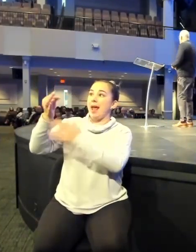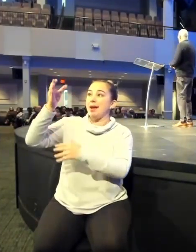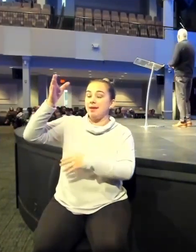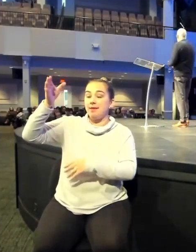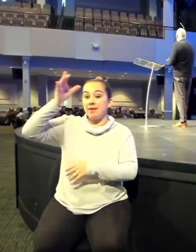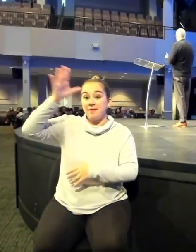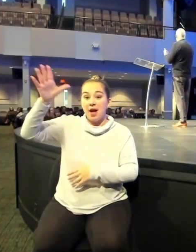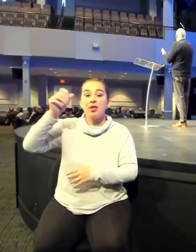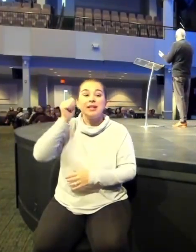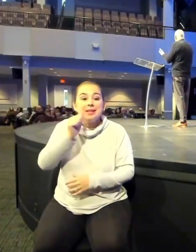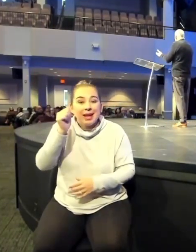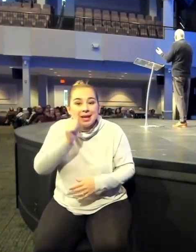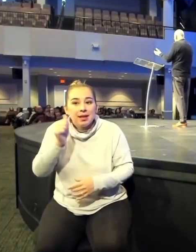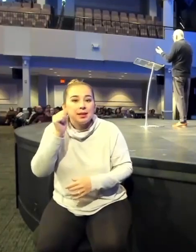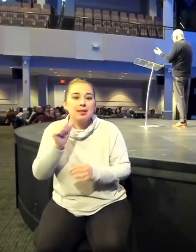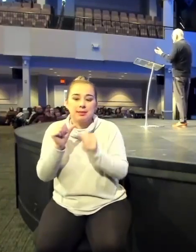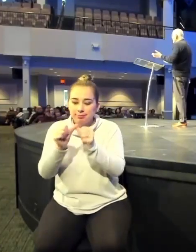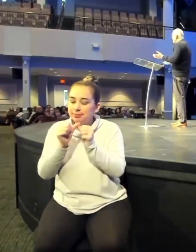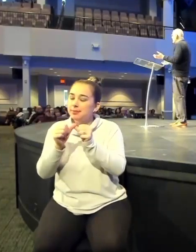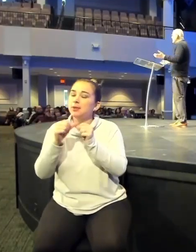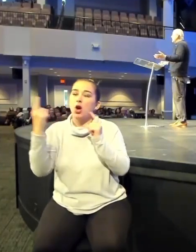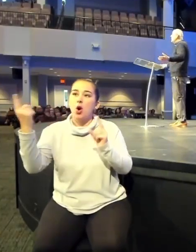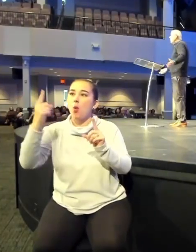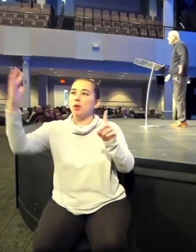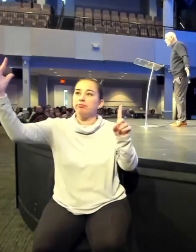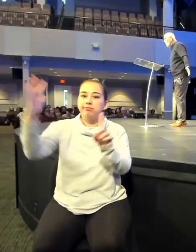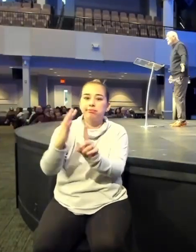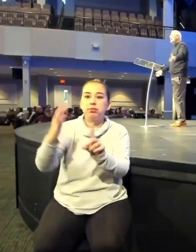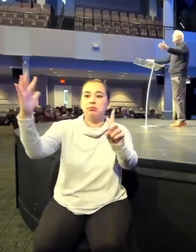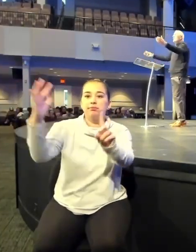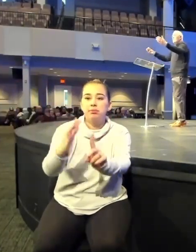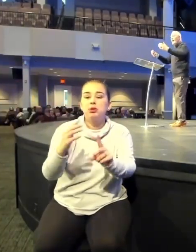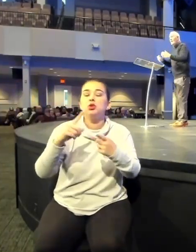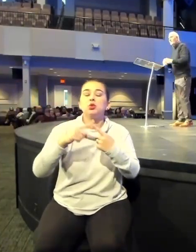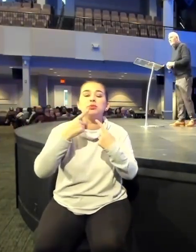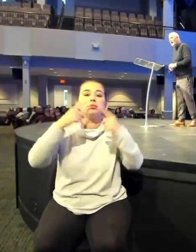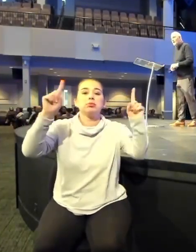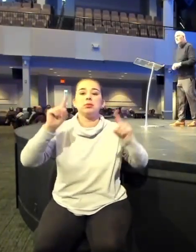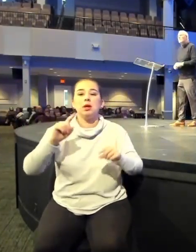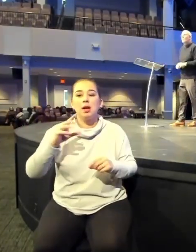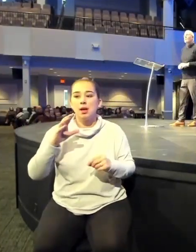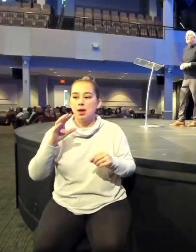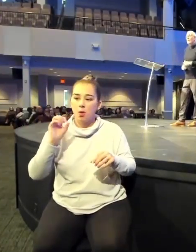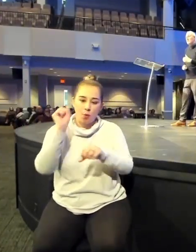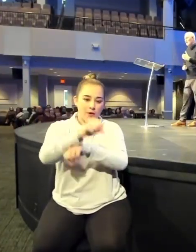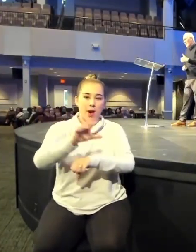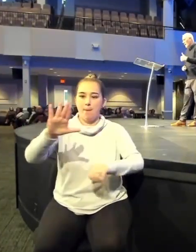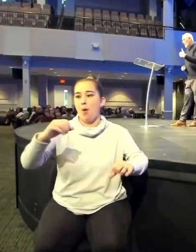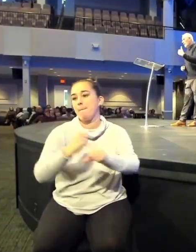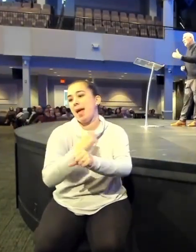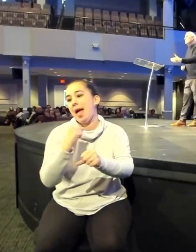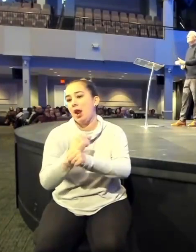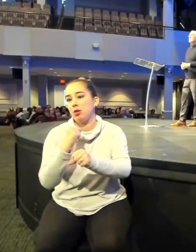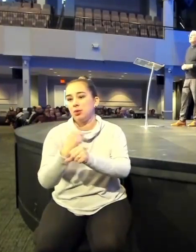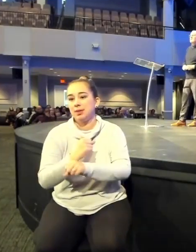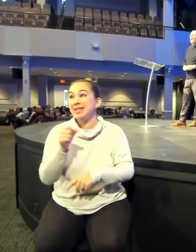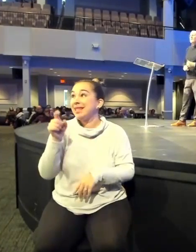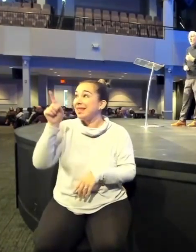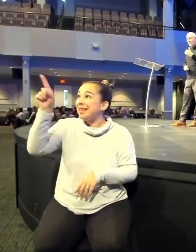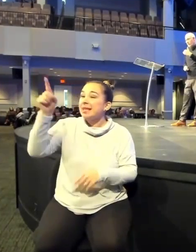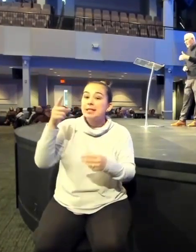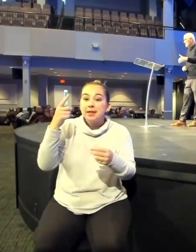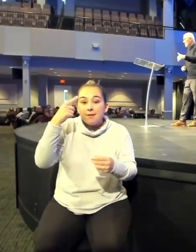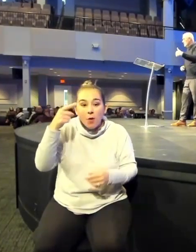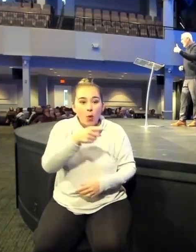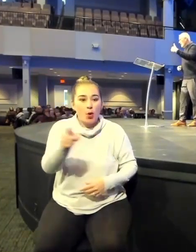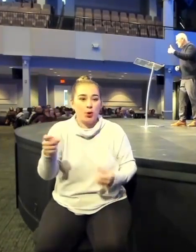daily, consistently making intercession for you, that you will win your battles. God is for you. He is not against you. His thoughts